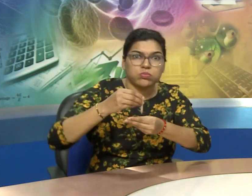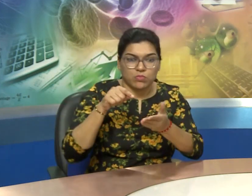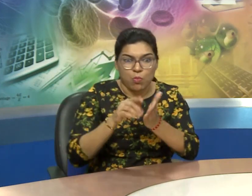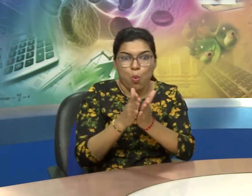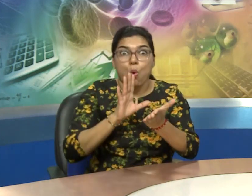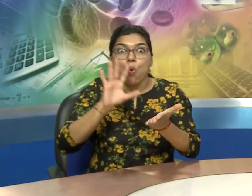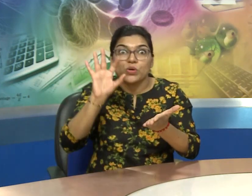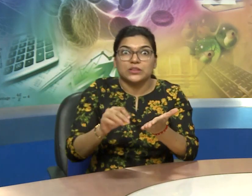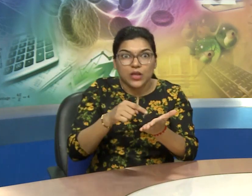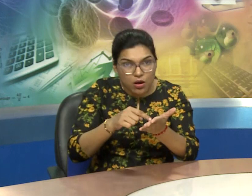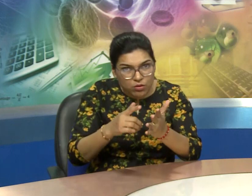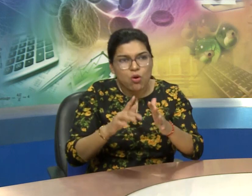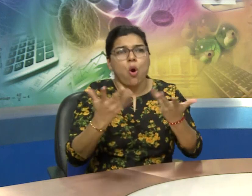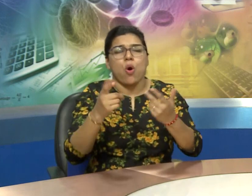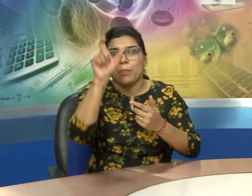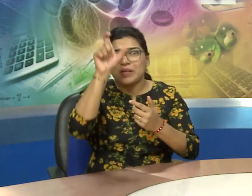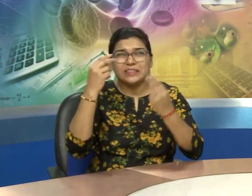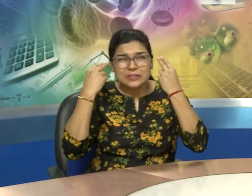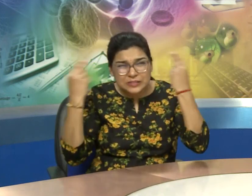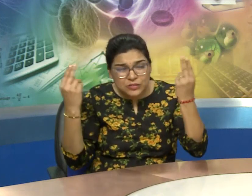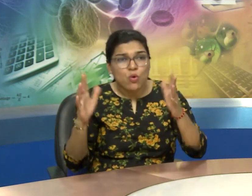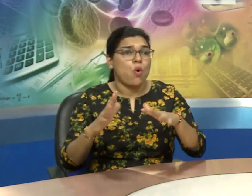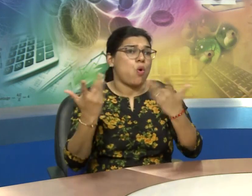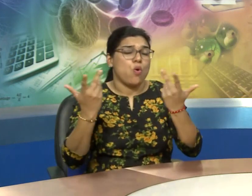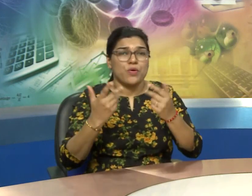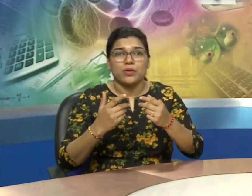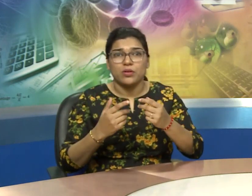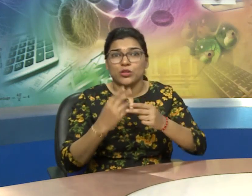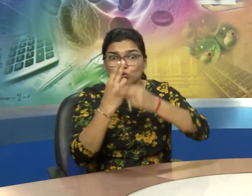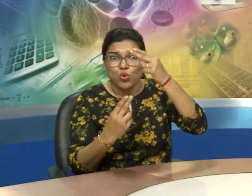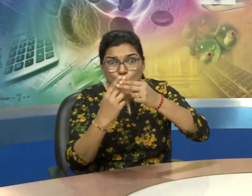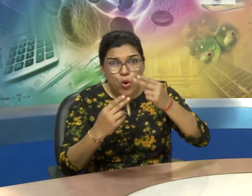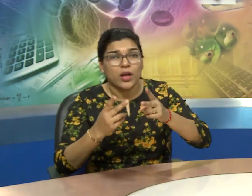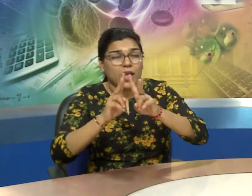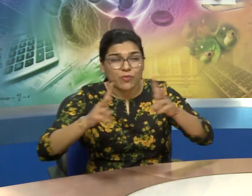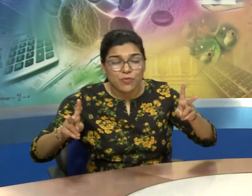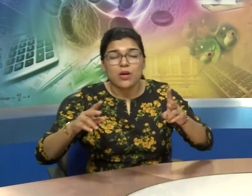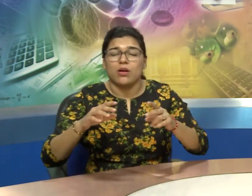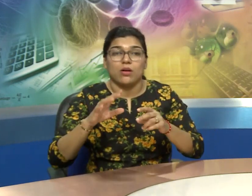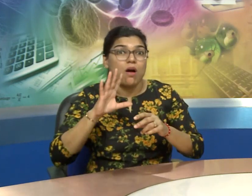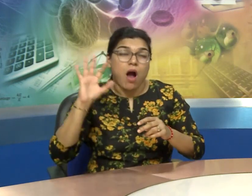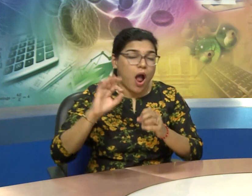citizens to borrow the rare valuable,